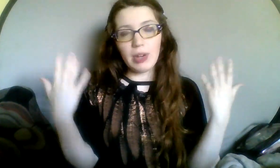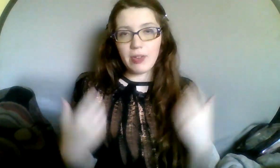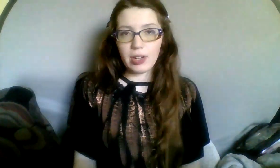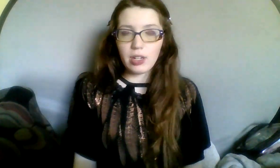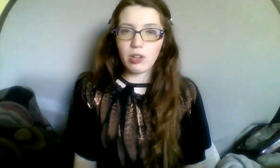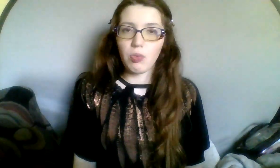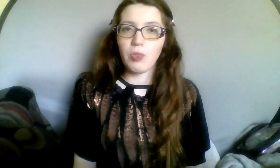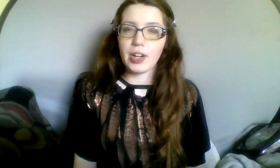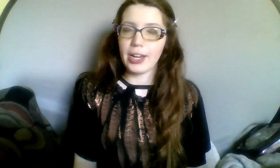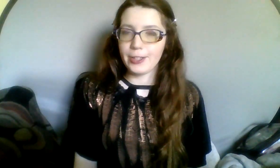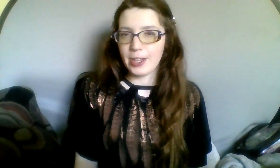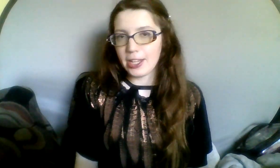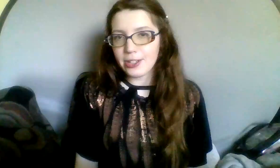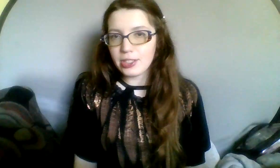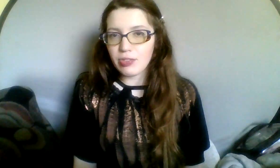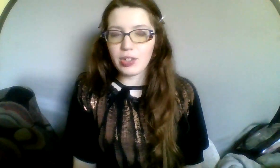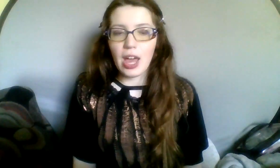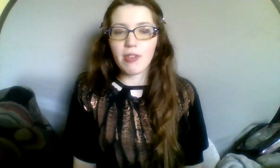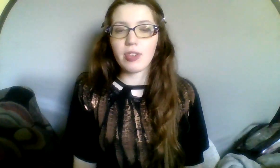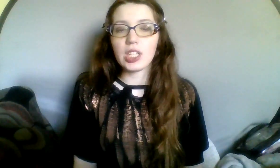whatever variation I used for that verse.